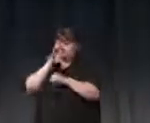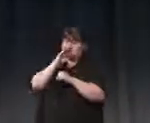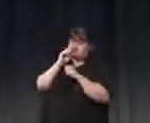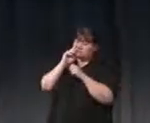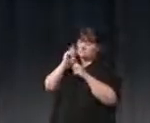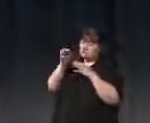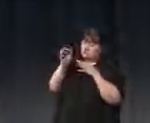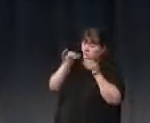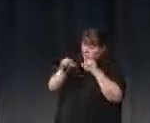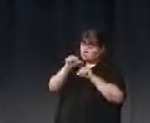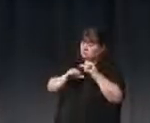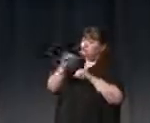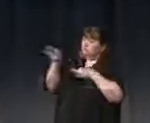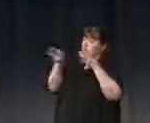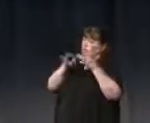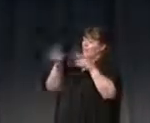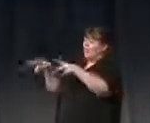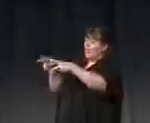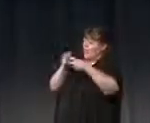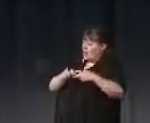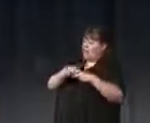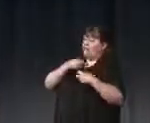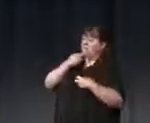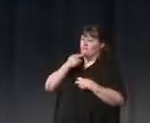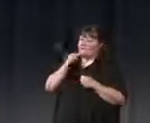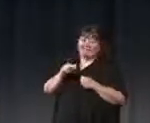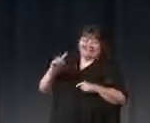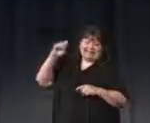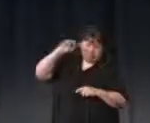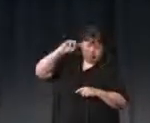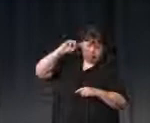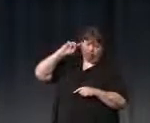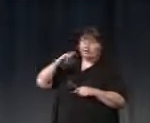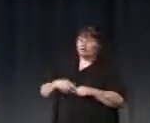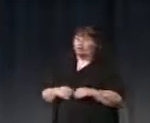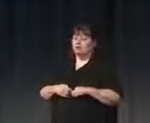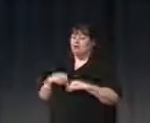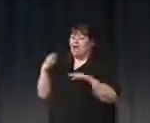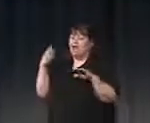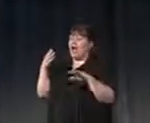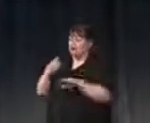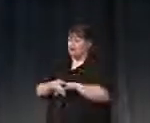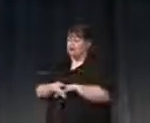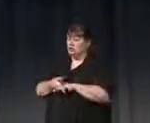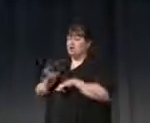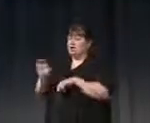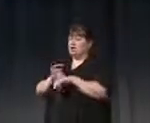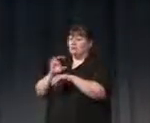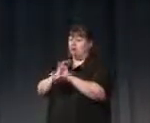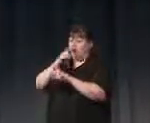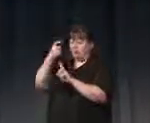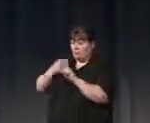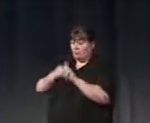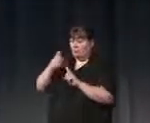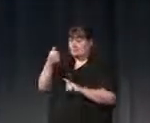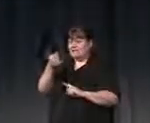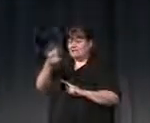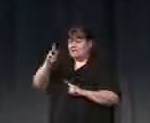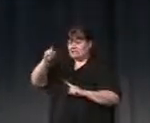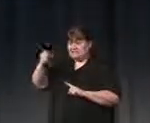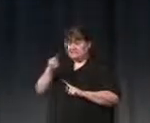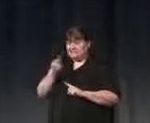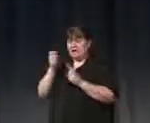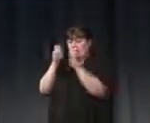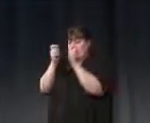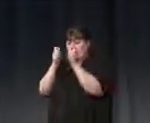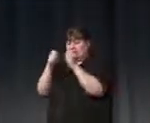used to describe the actions of the voice and also the actions of the ear. After computer automation in the 1960s, the